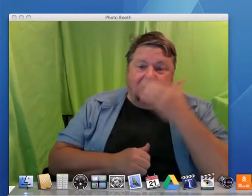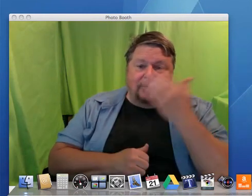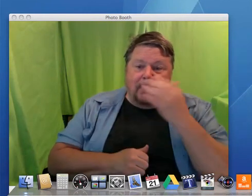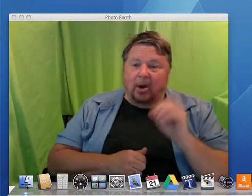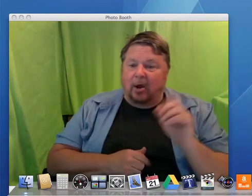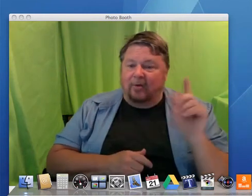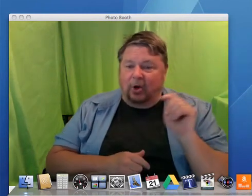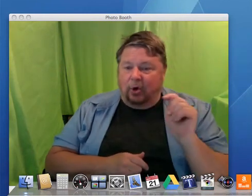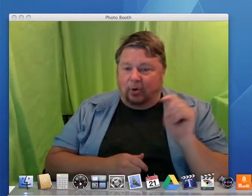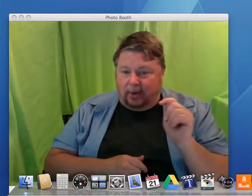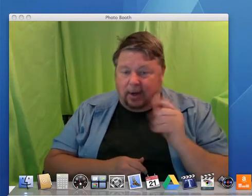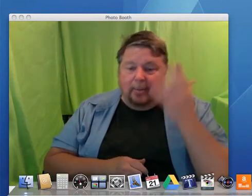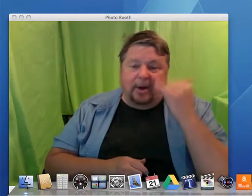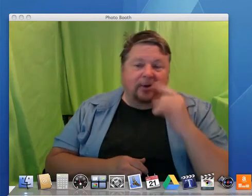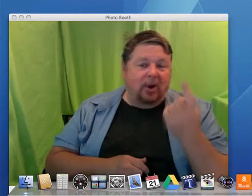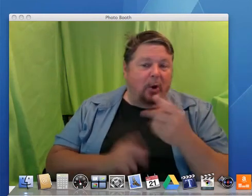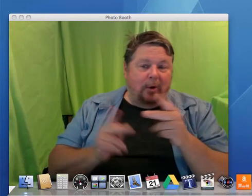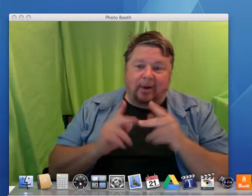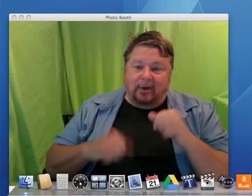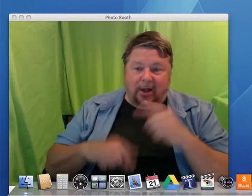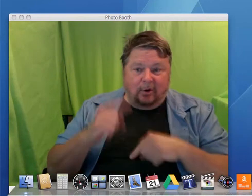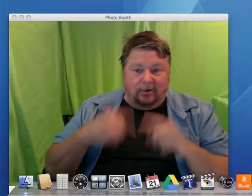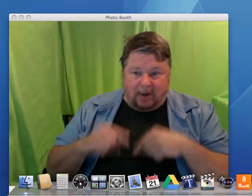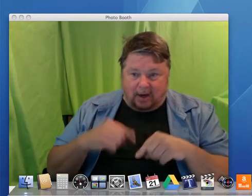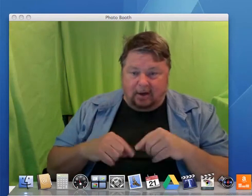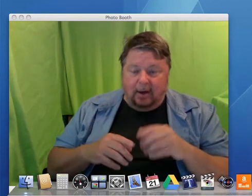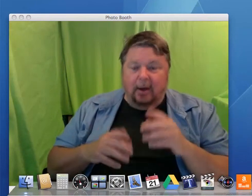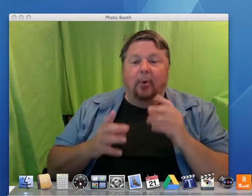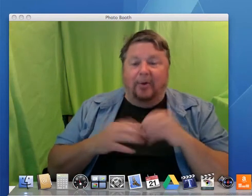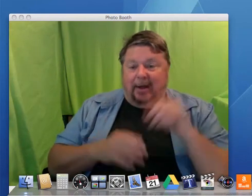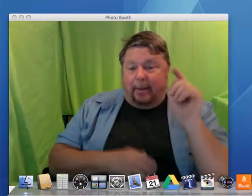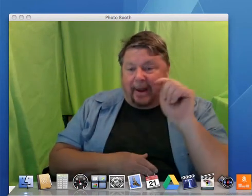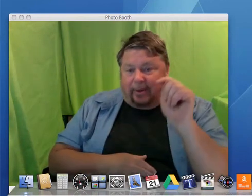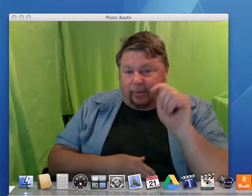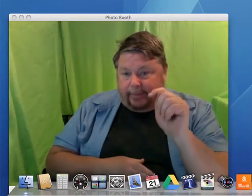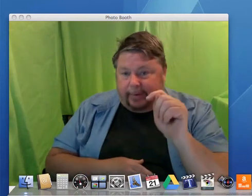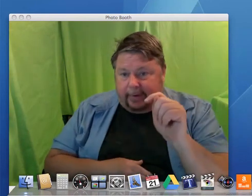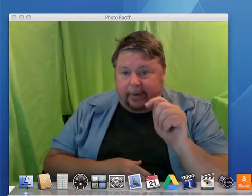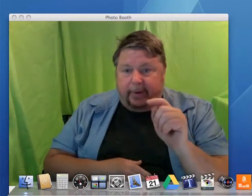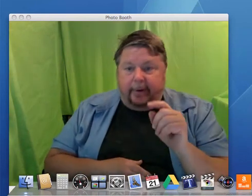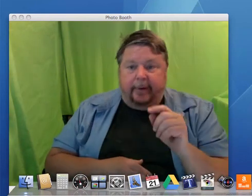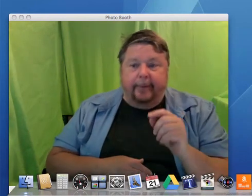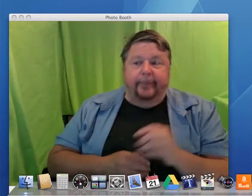the smell of urine, because the only place that they could sign was in the bathroom.